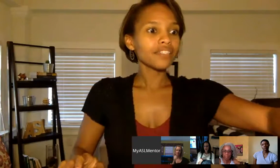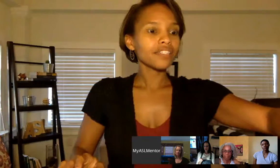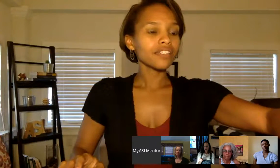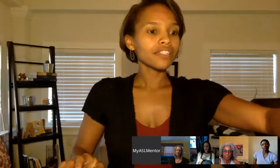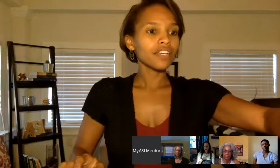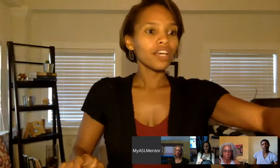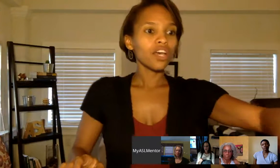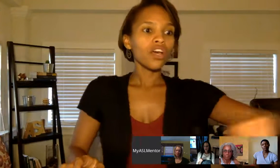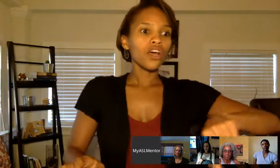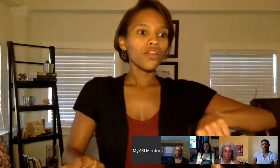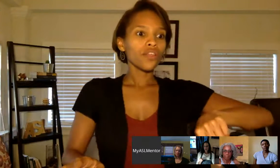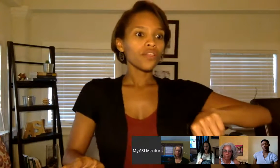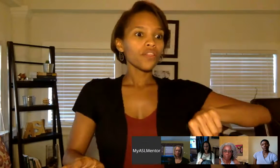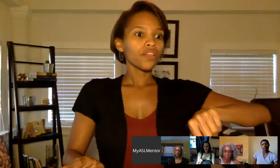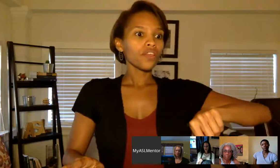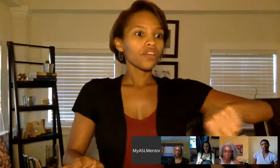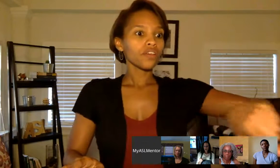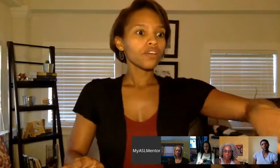And